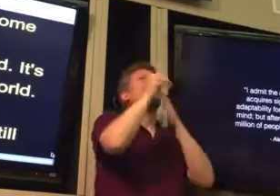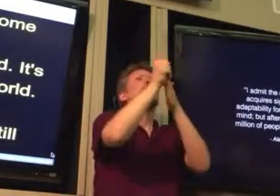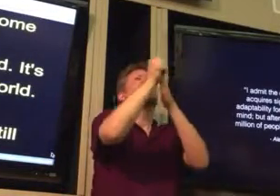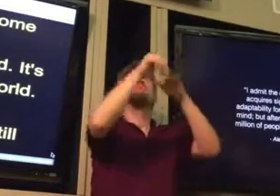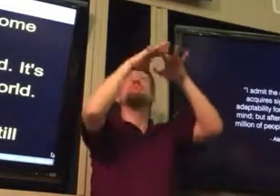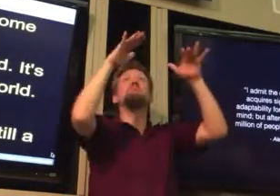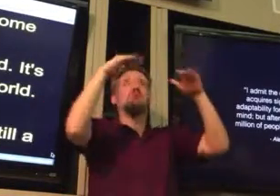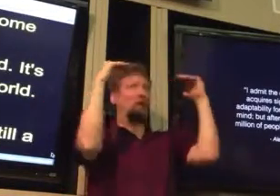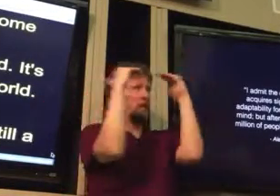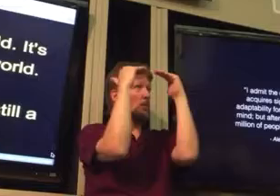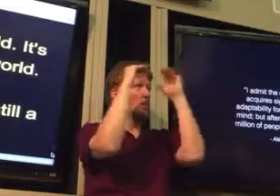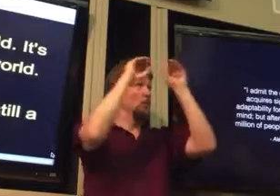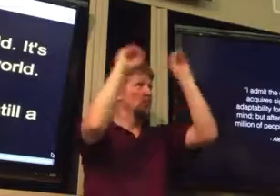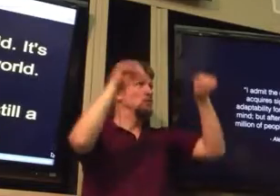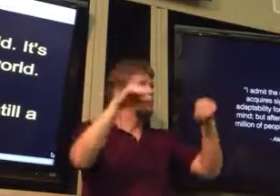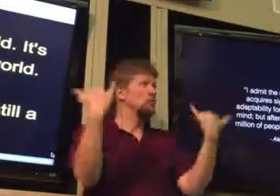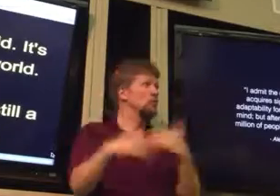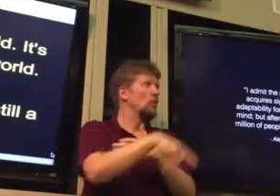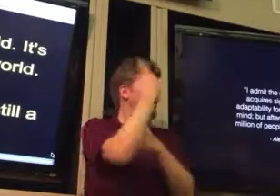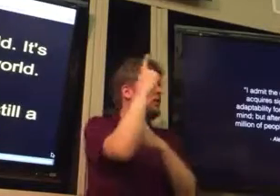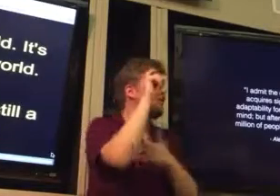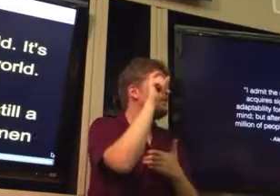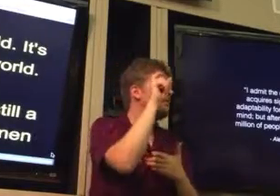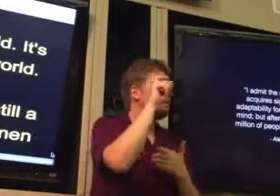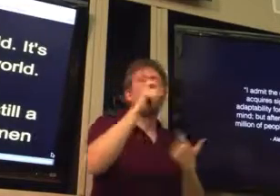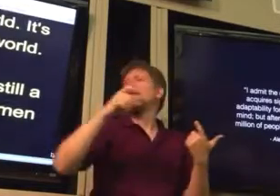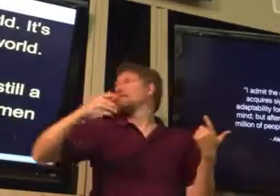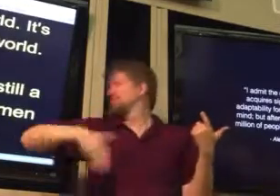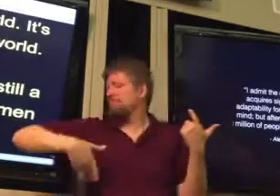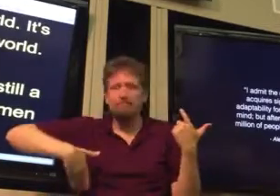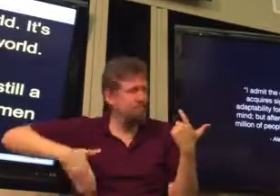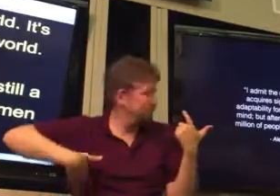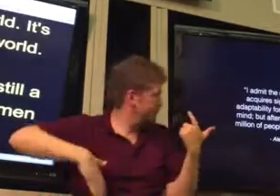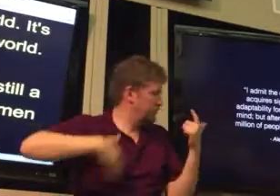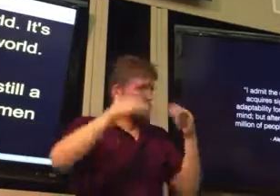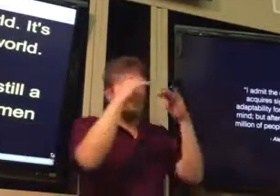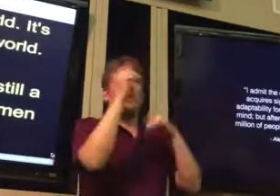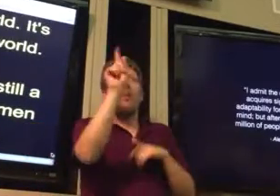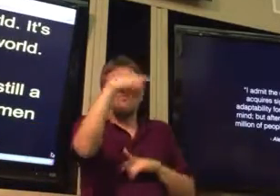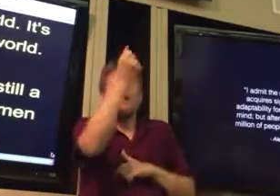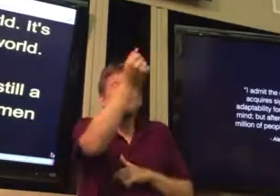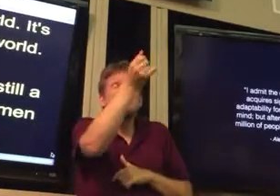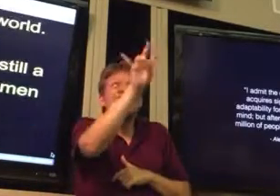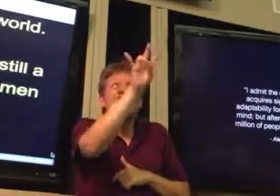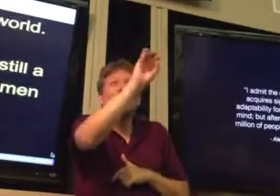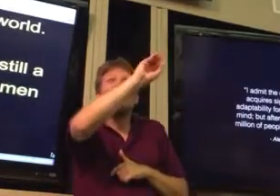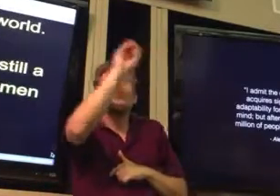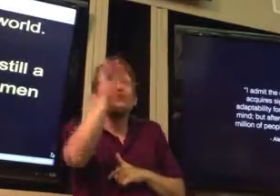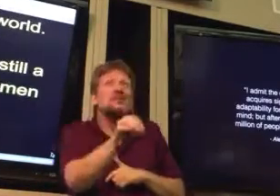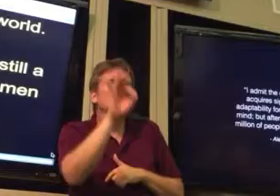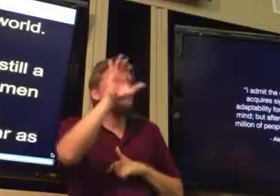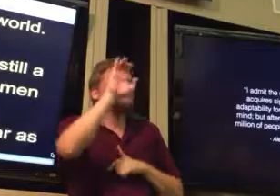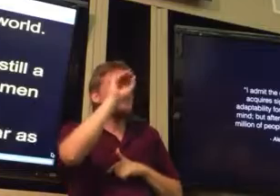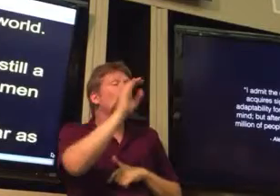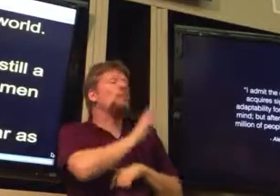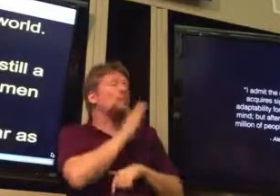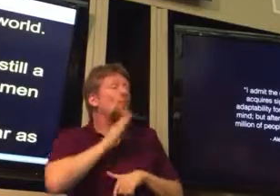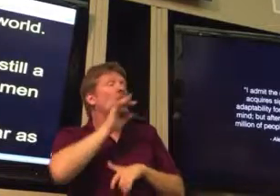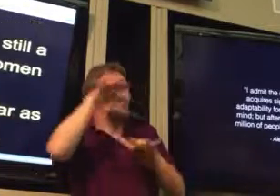higher level positions as far as percentage-wise? No. Only